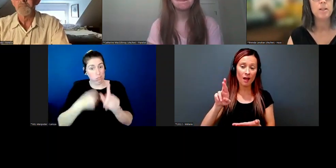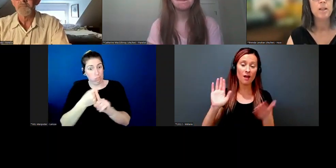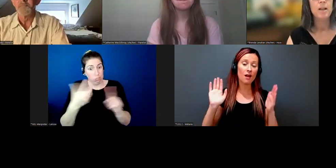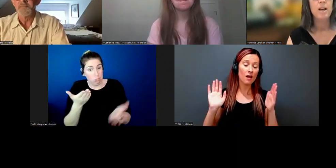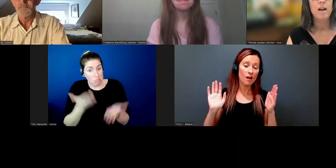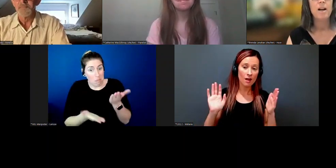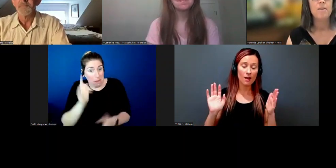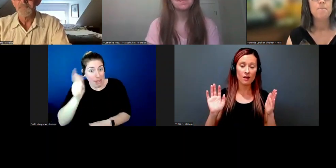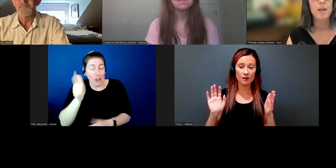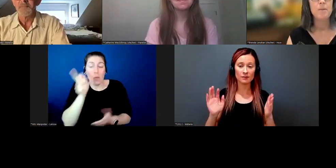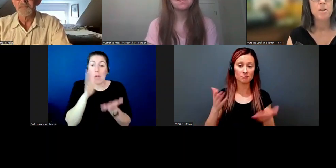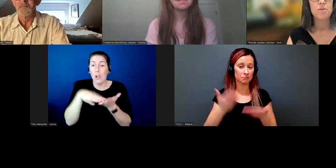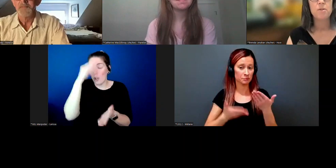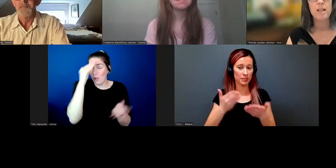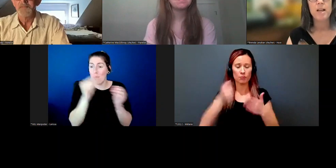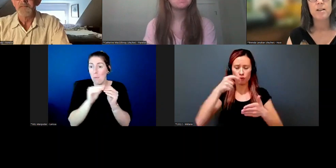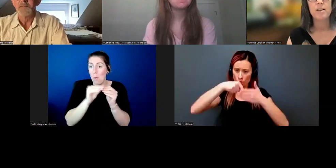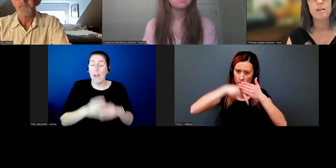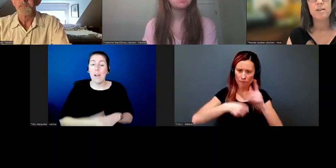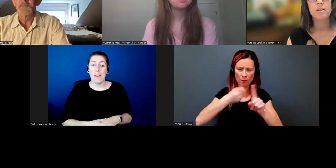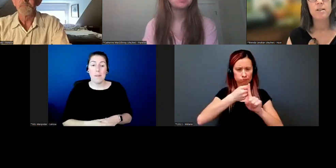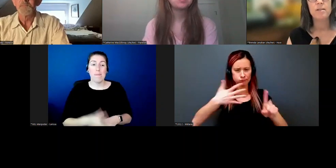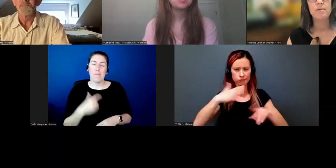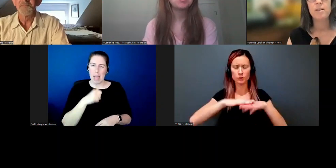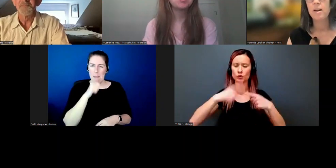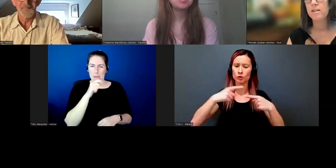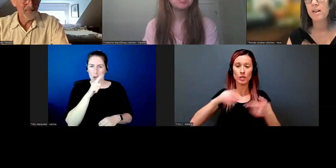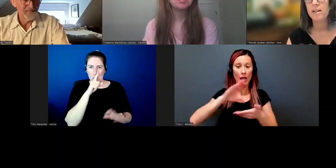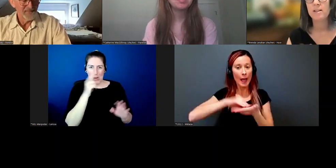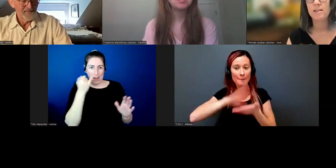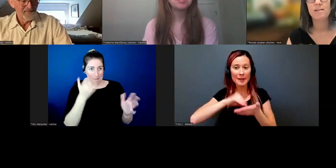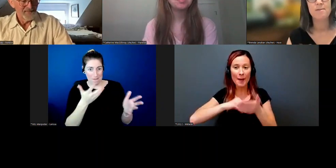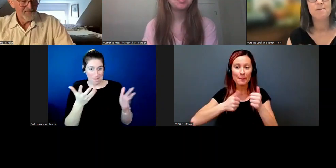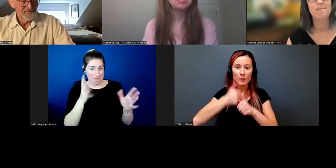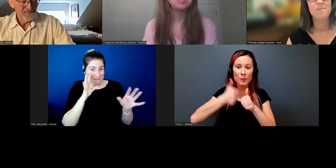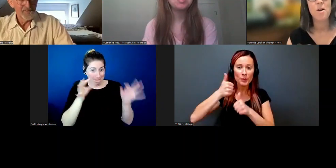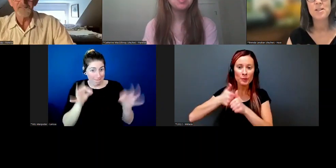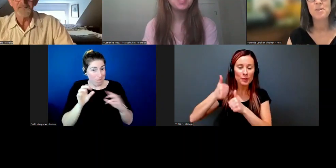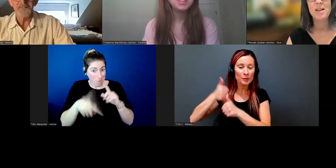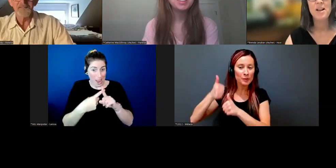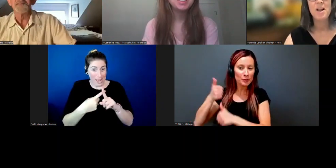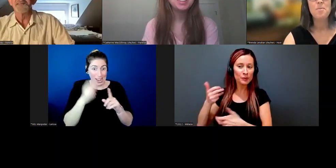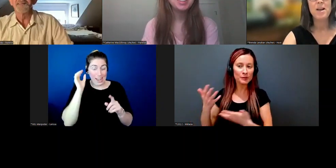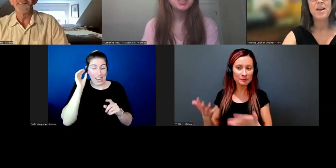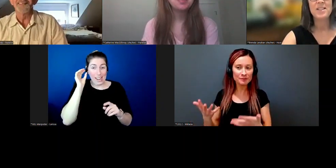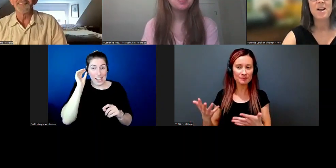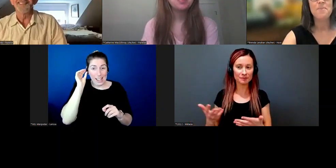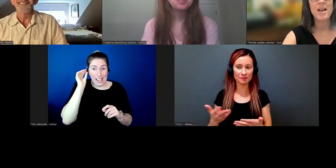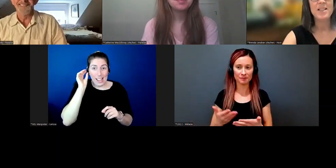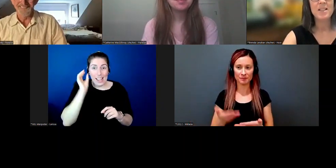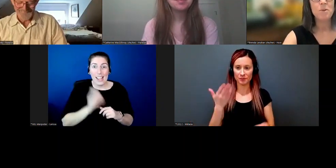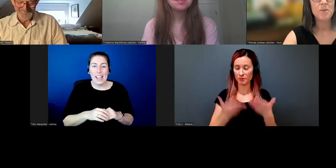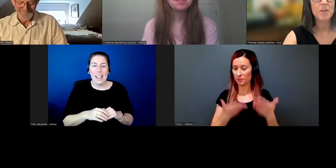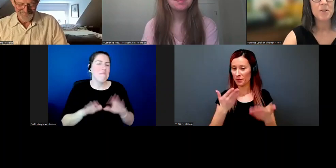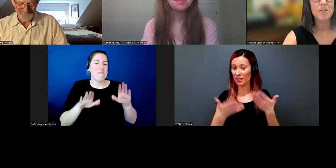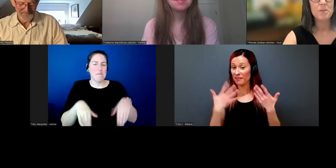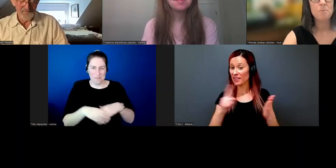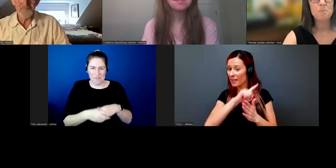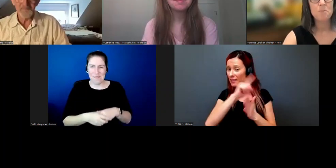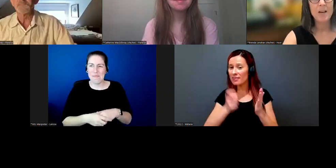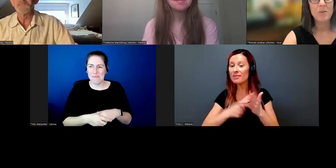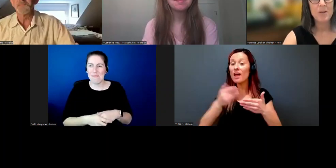more. I'm not sure if we landed on a date, possibly, but I did want to